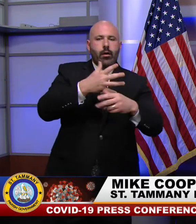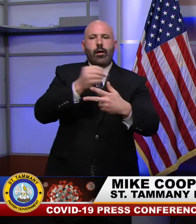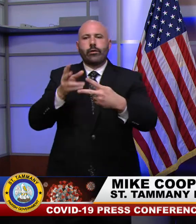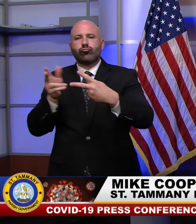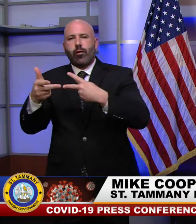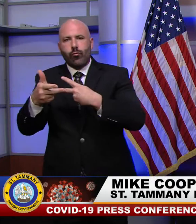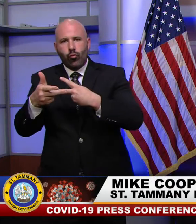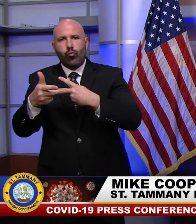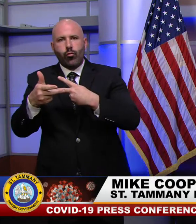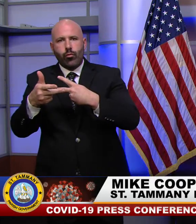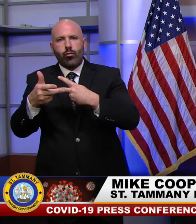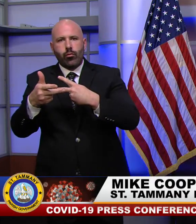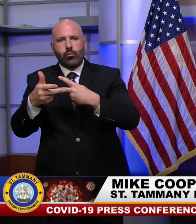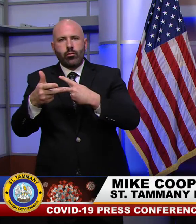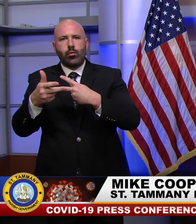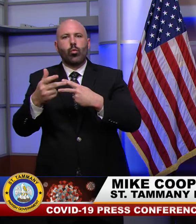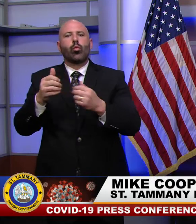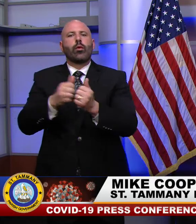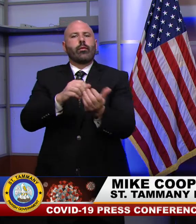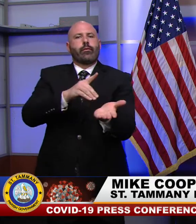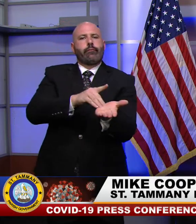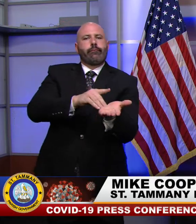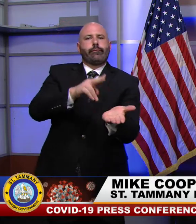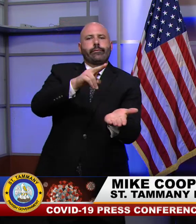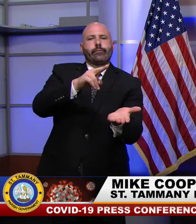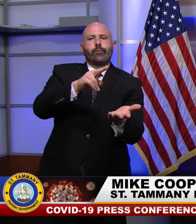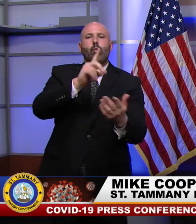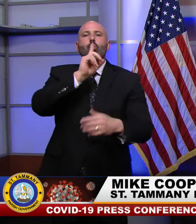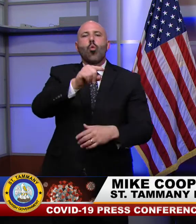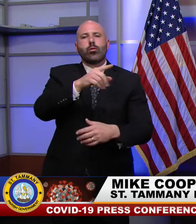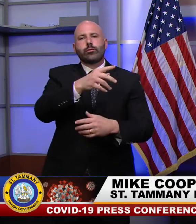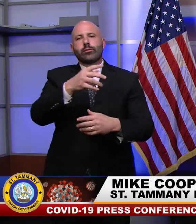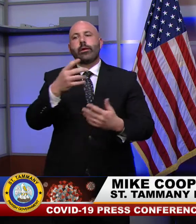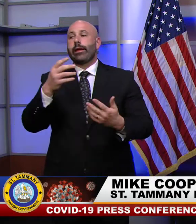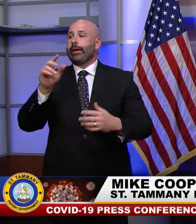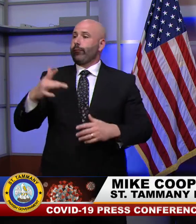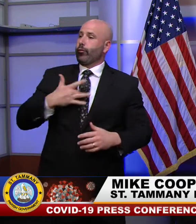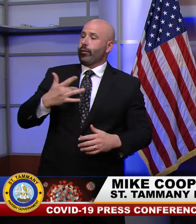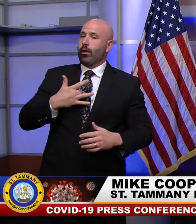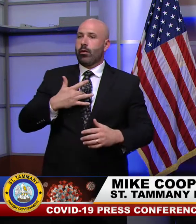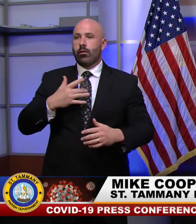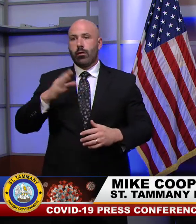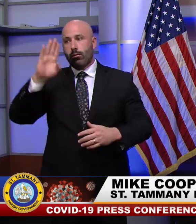physician orders and signs or symptoms.